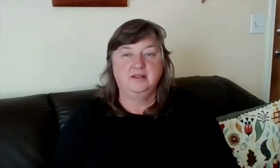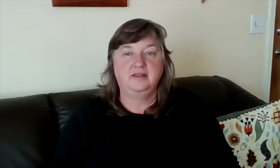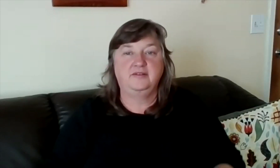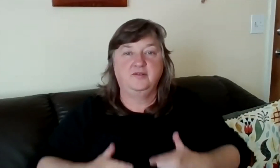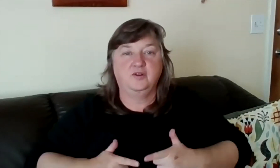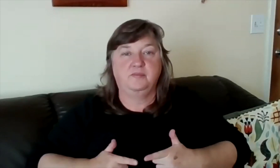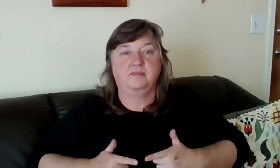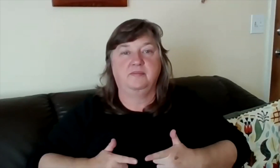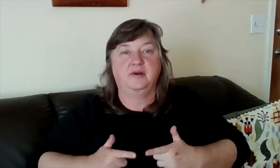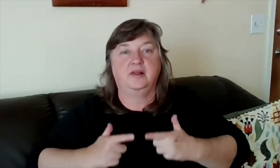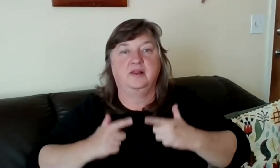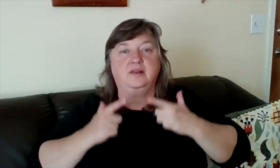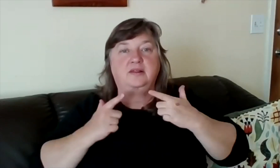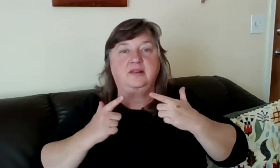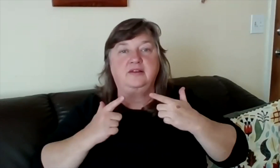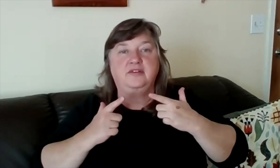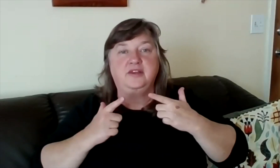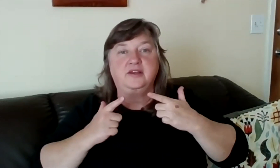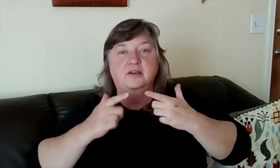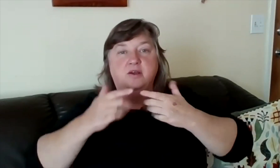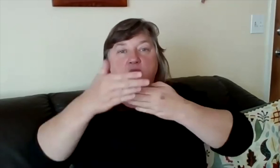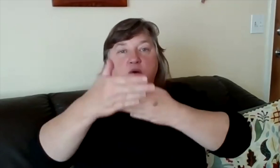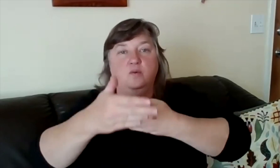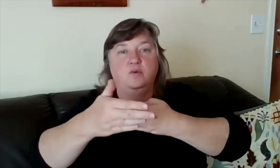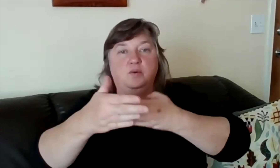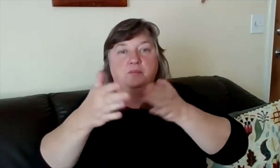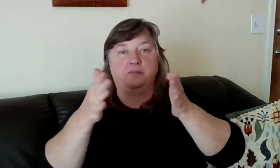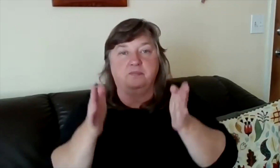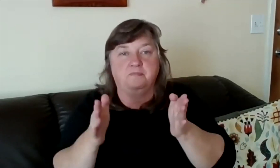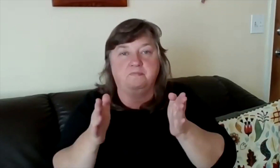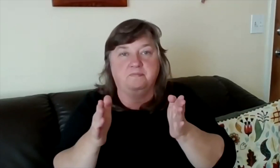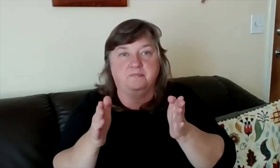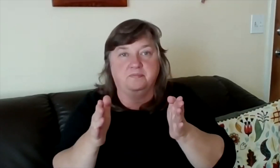Living room. Living room.